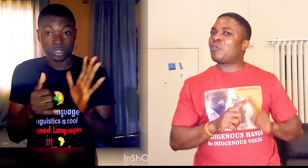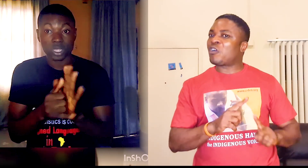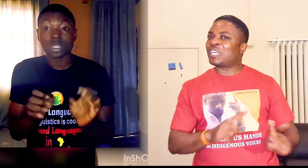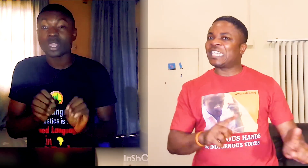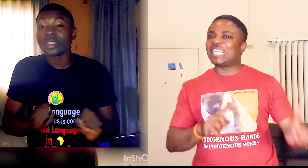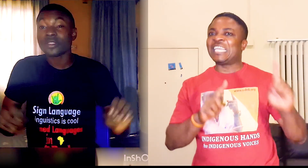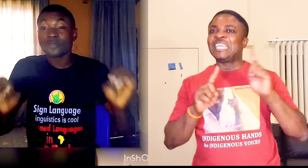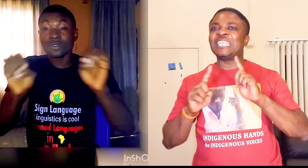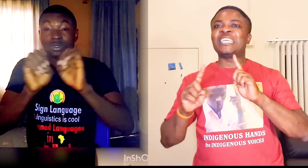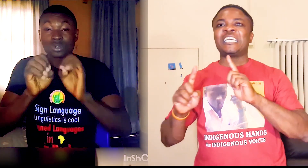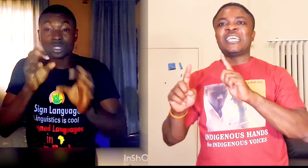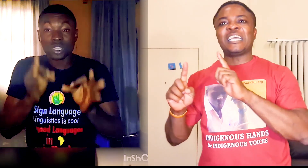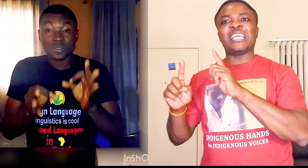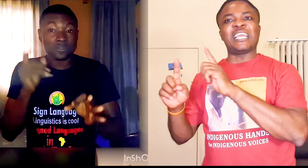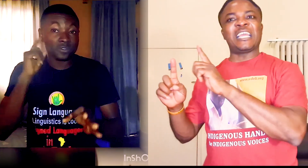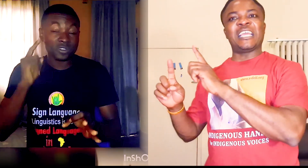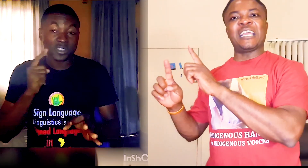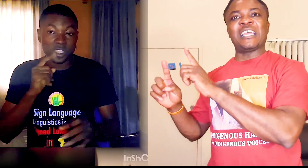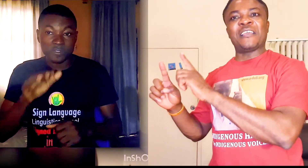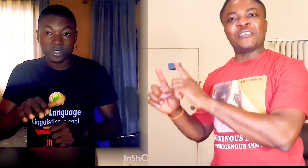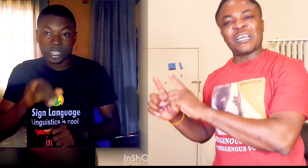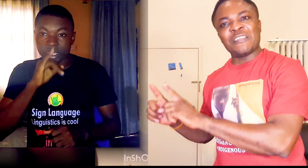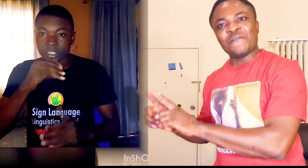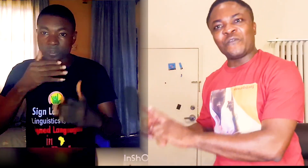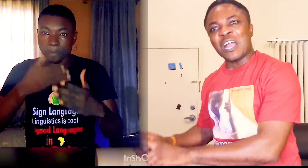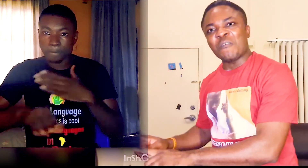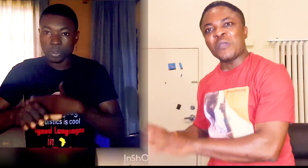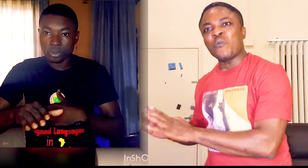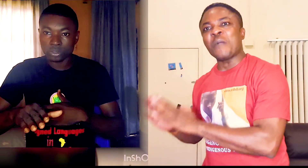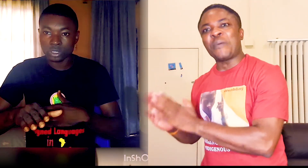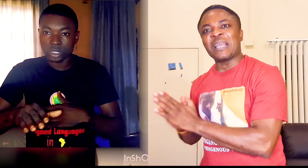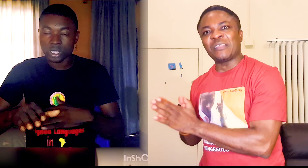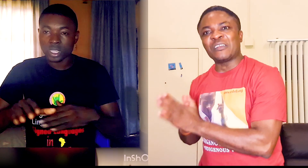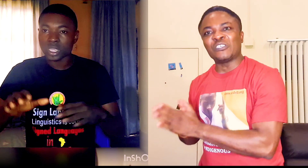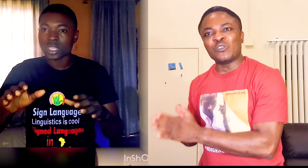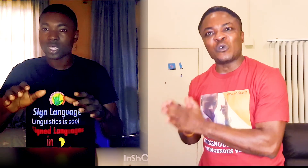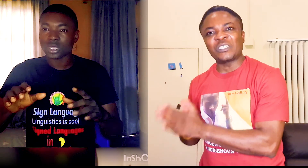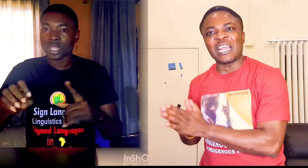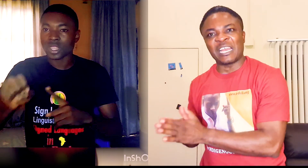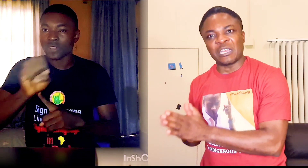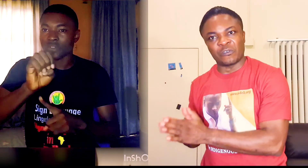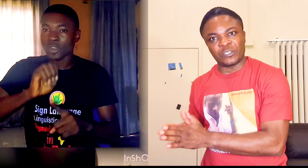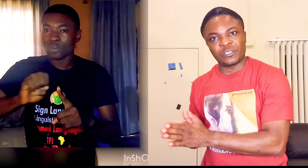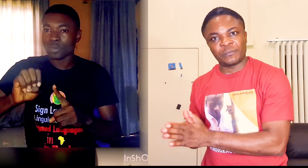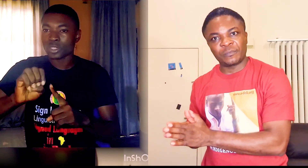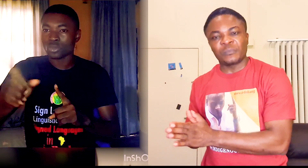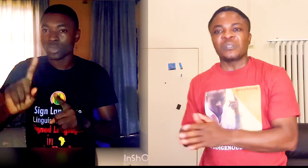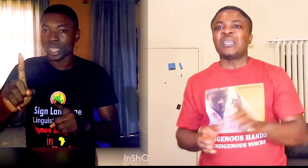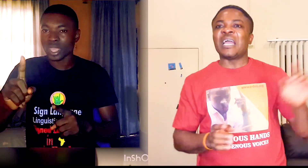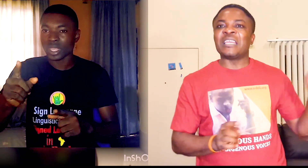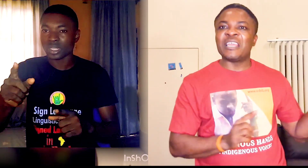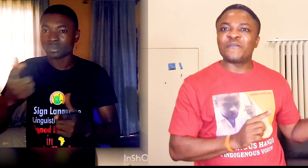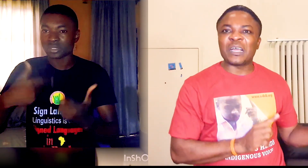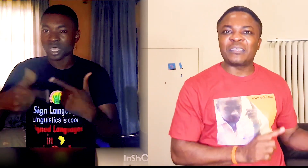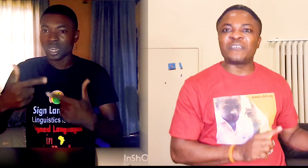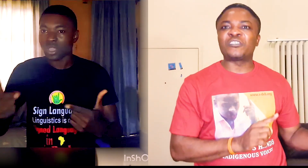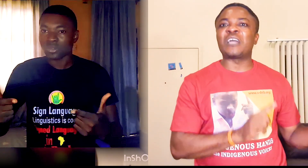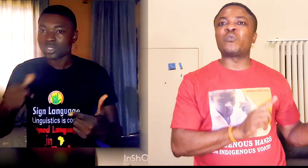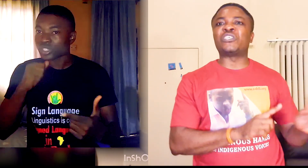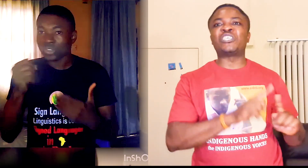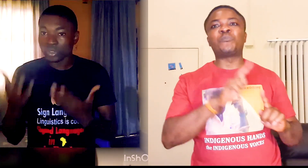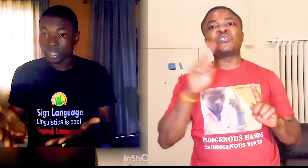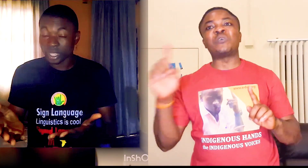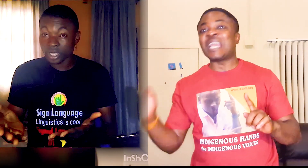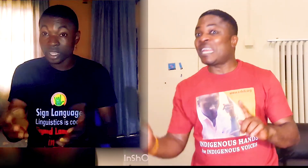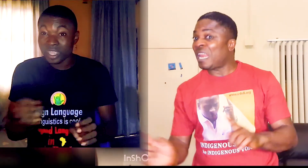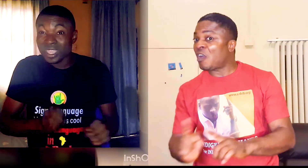is born in an environment whereby there is no sign language, and if that deaf child